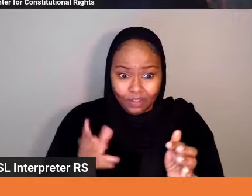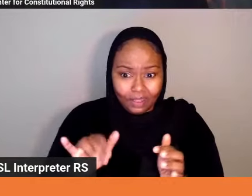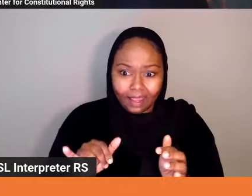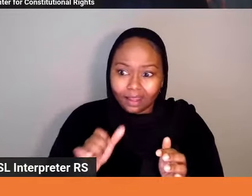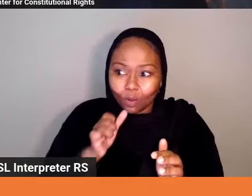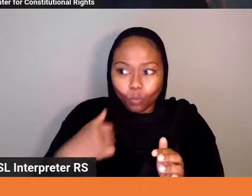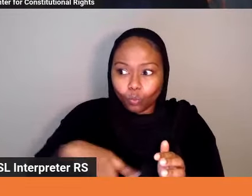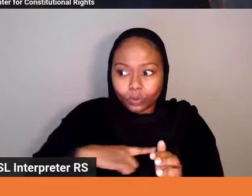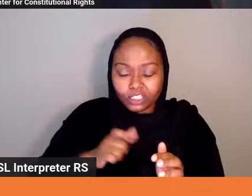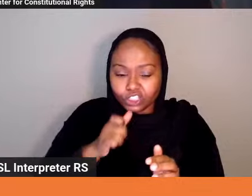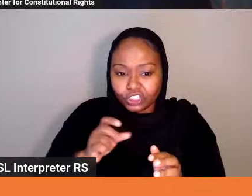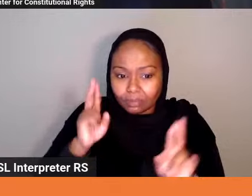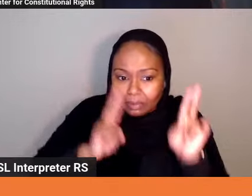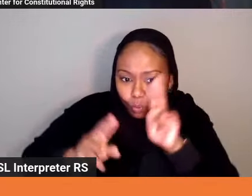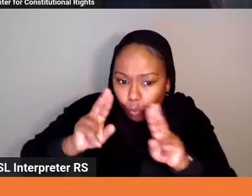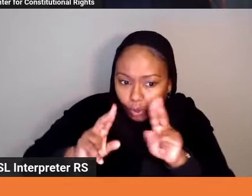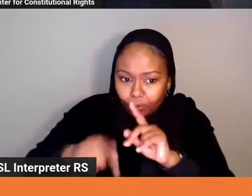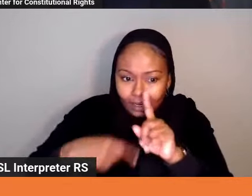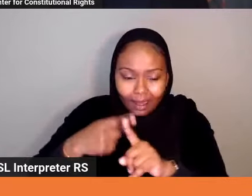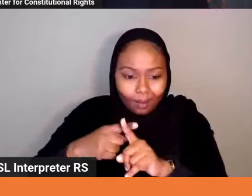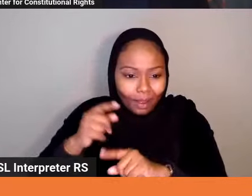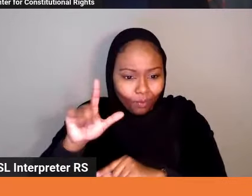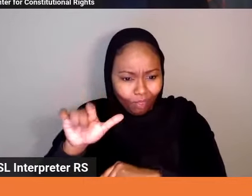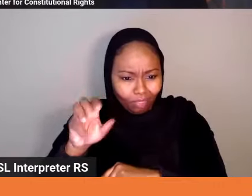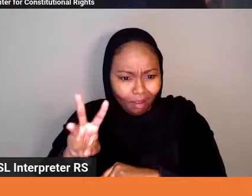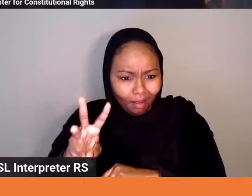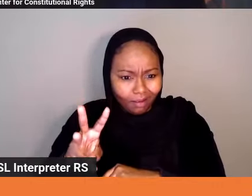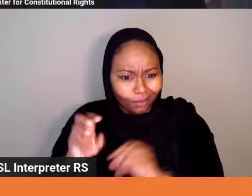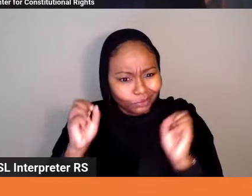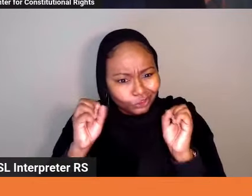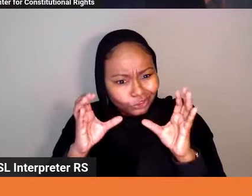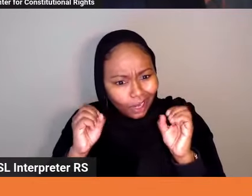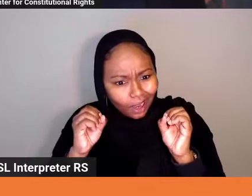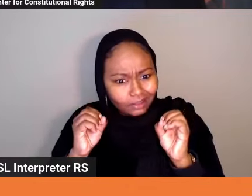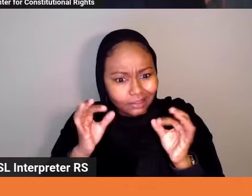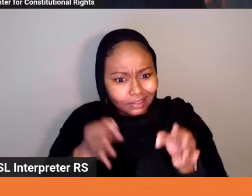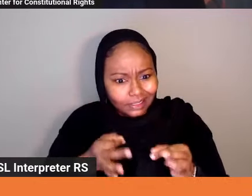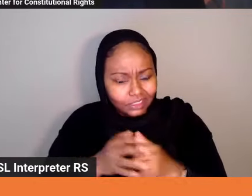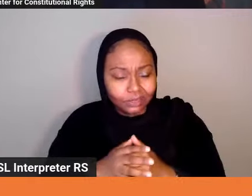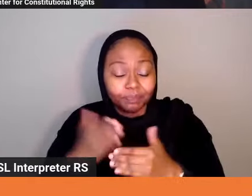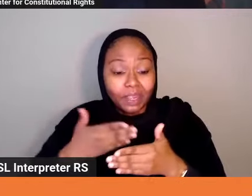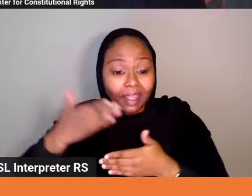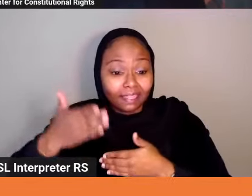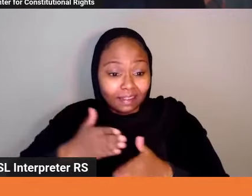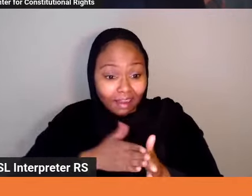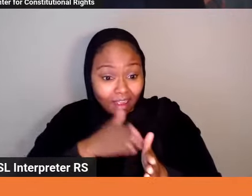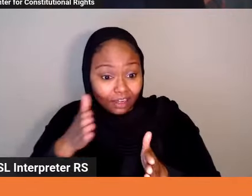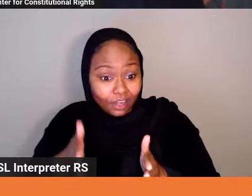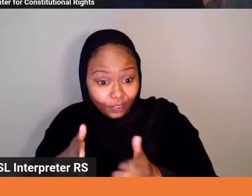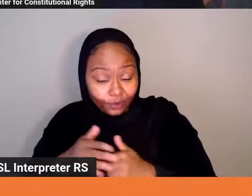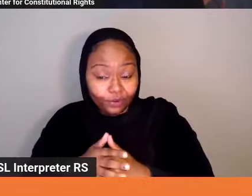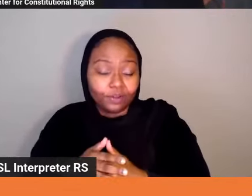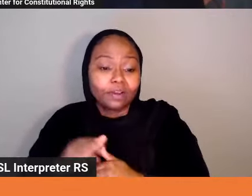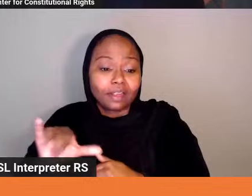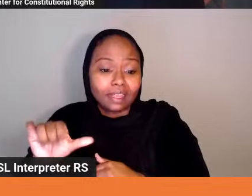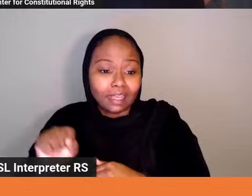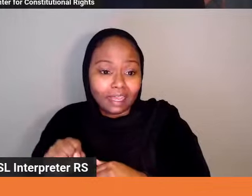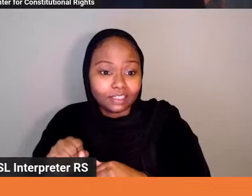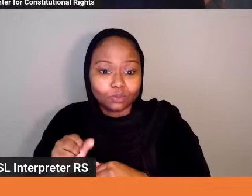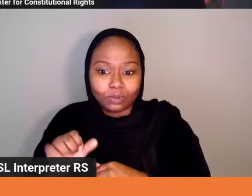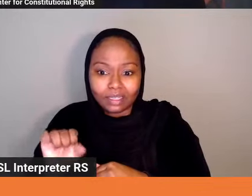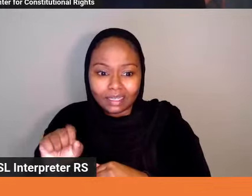worrying about law. I mean, a pretty shocking decision. And then the second case, we managed to settle on behalf of 71